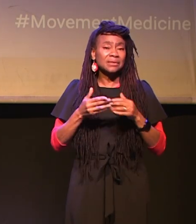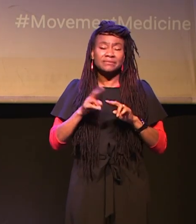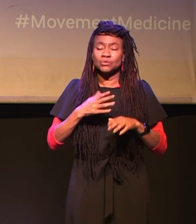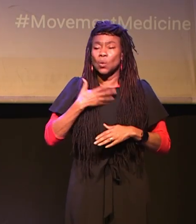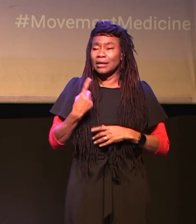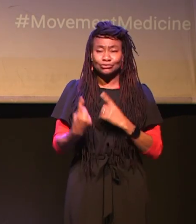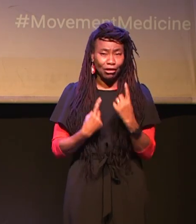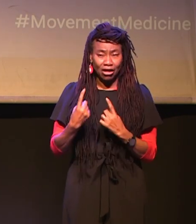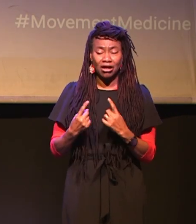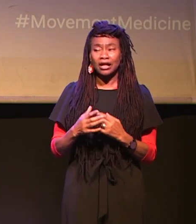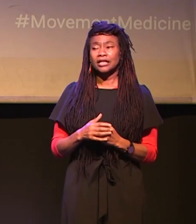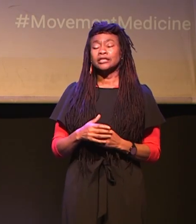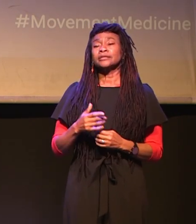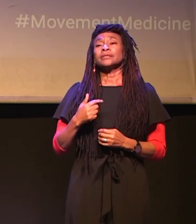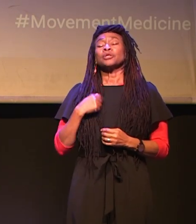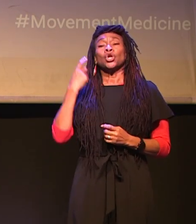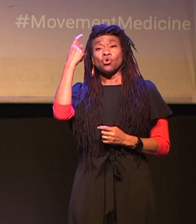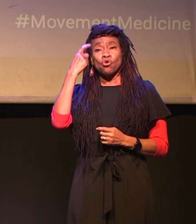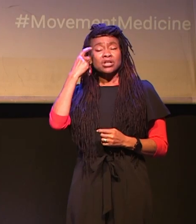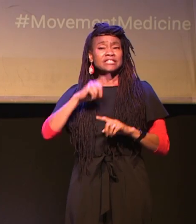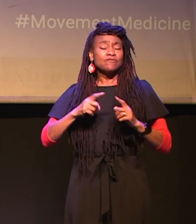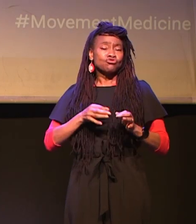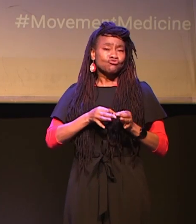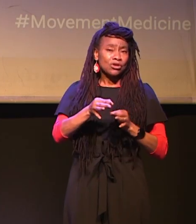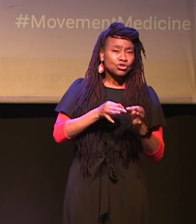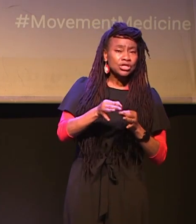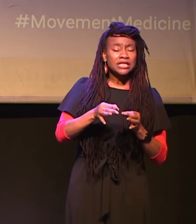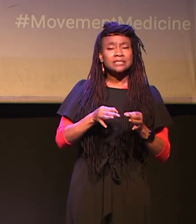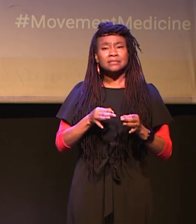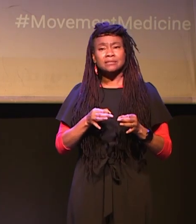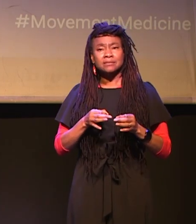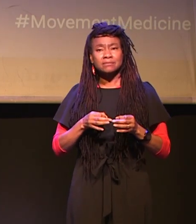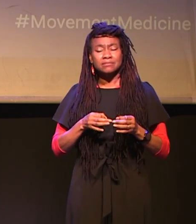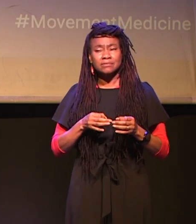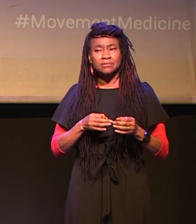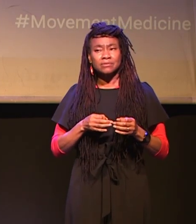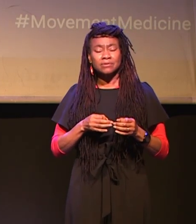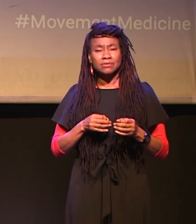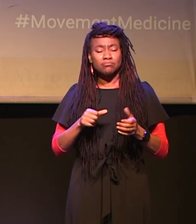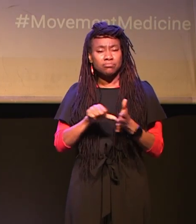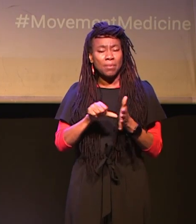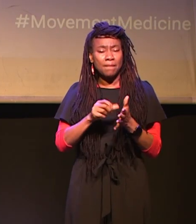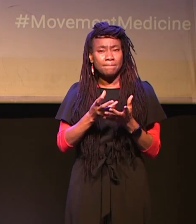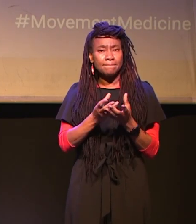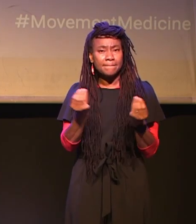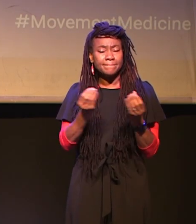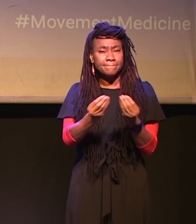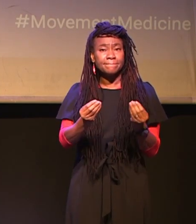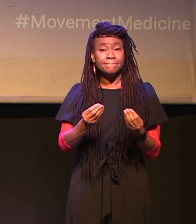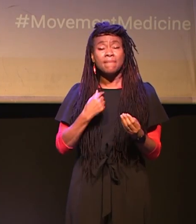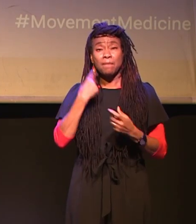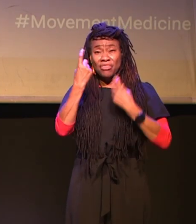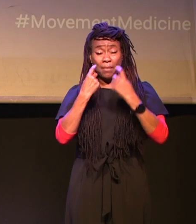about tactics, strategies, ways that you've moved through this, because I'm thinking about the various times I've been